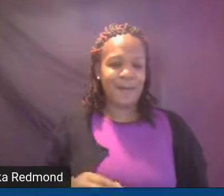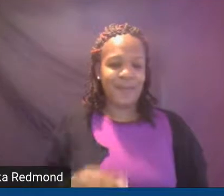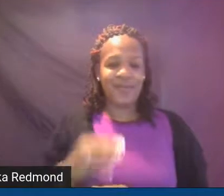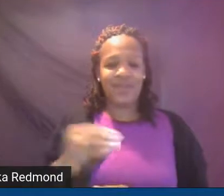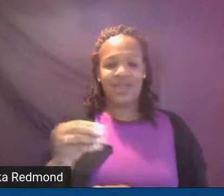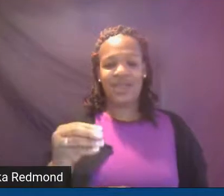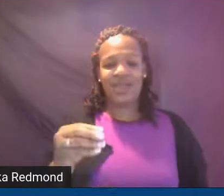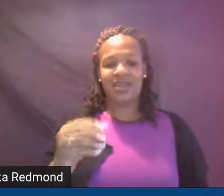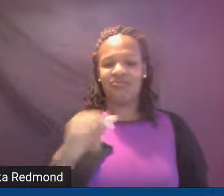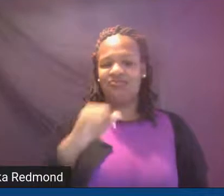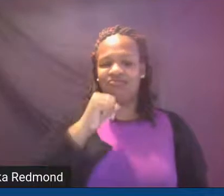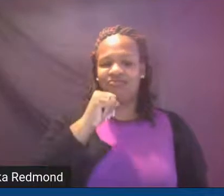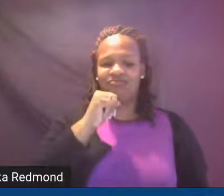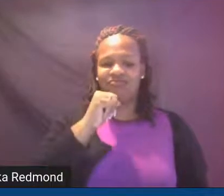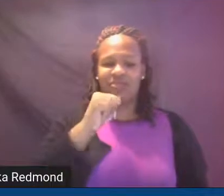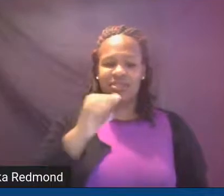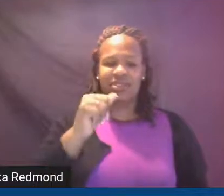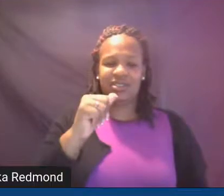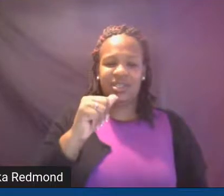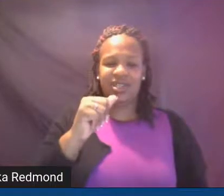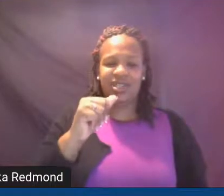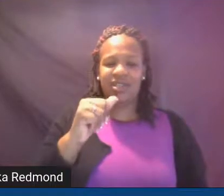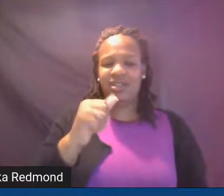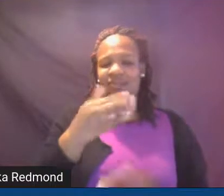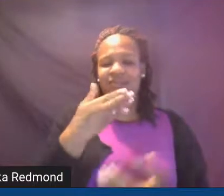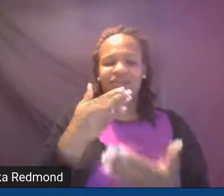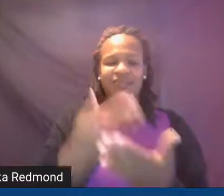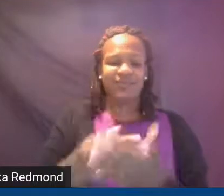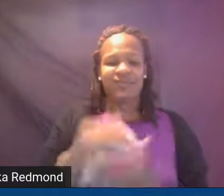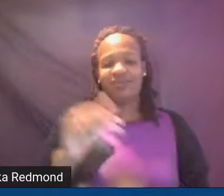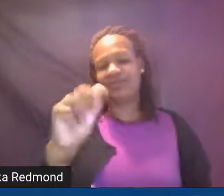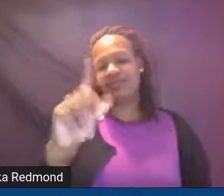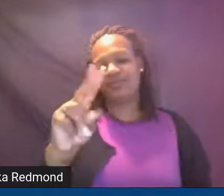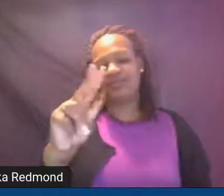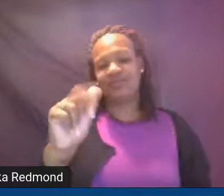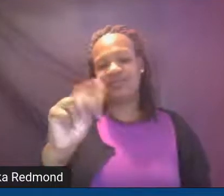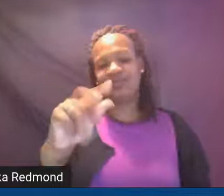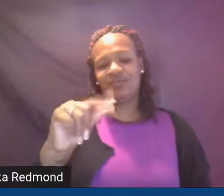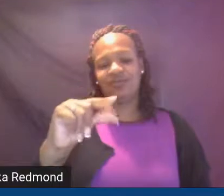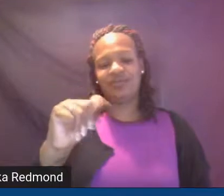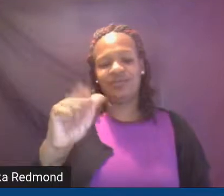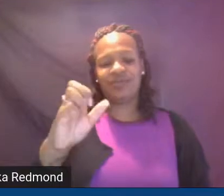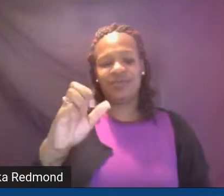disadvantaged town just outside of the LAX airport. Okay. And